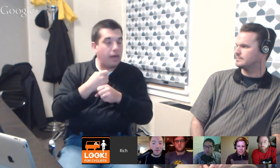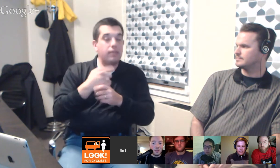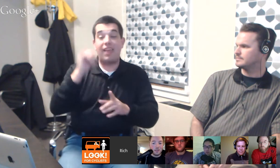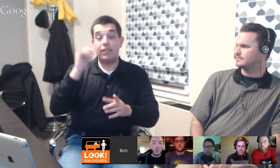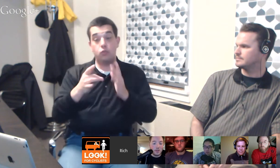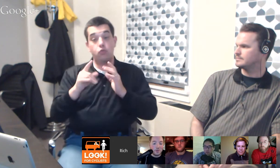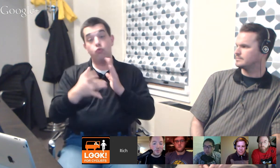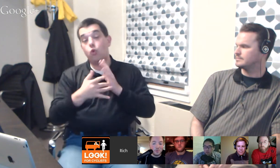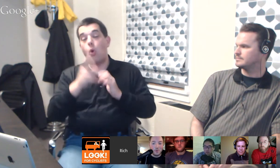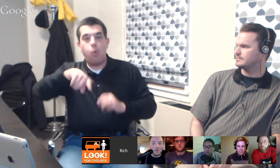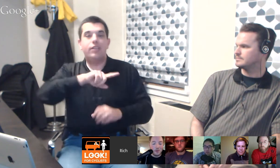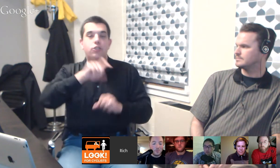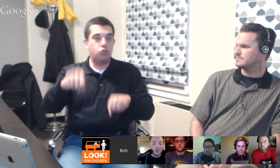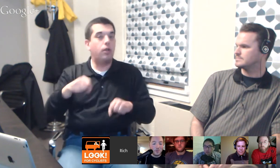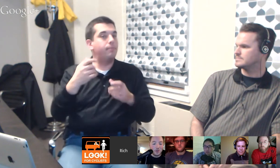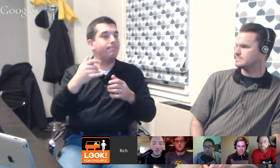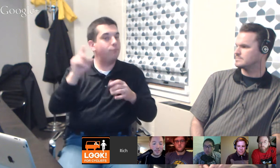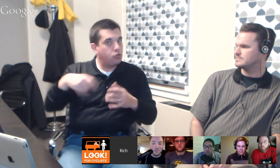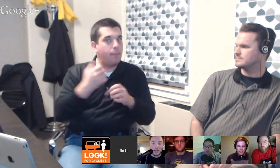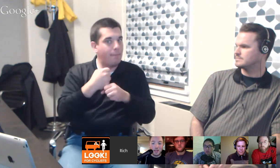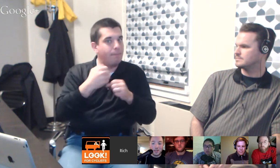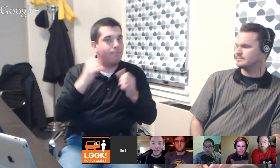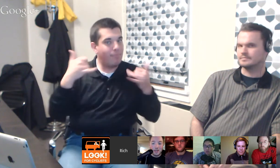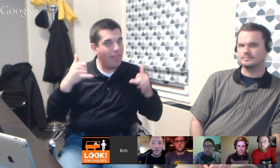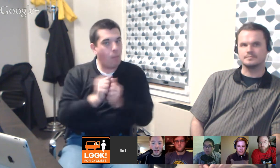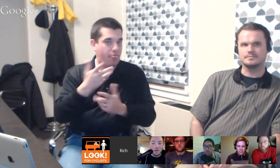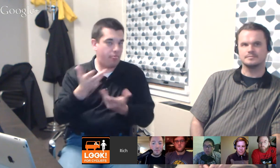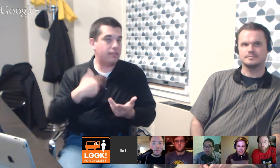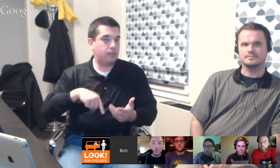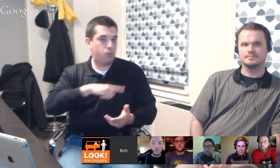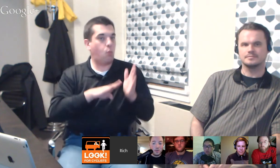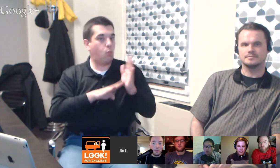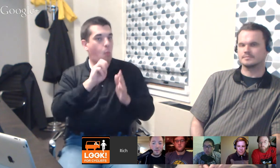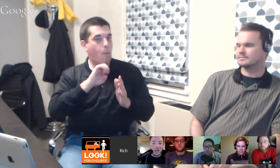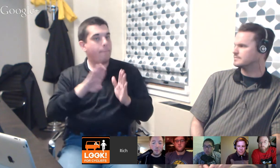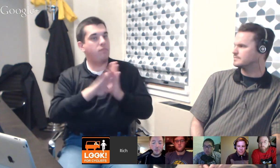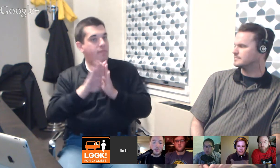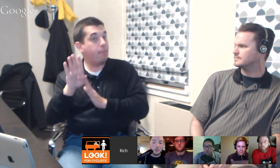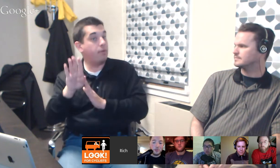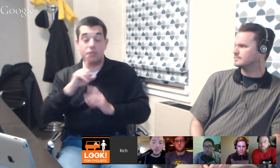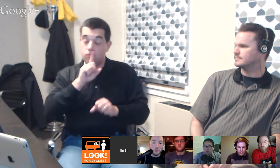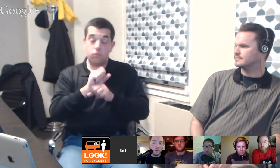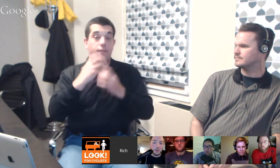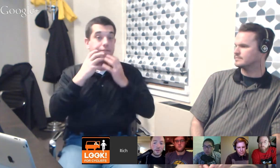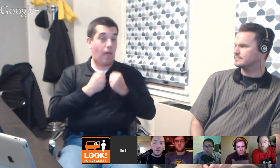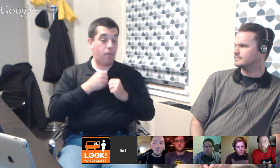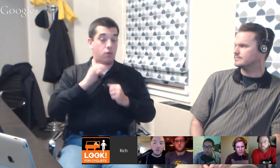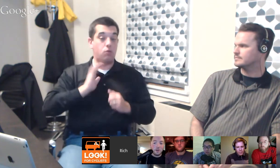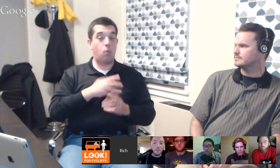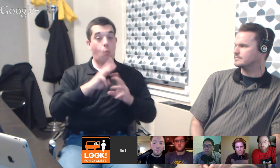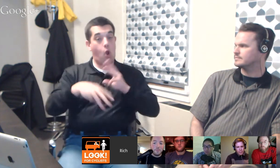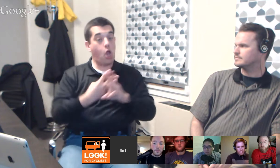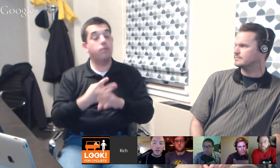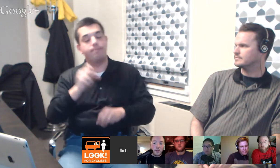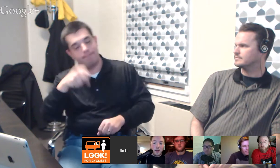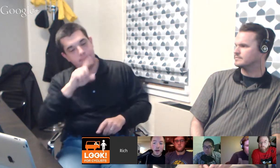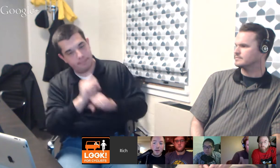all play with as responsible web developers, is to try to make something that's just really, really valuable to the world.